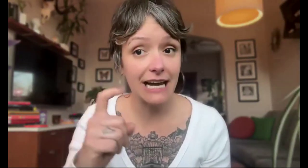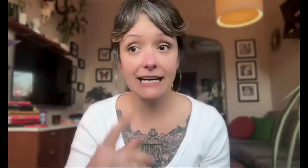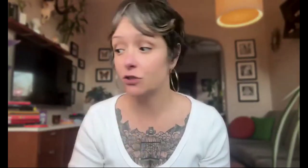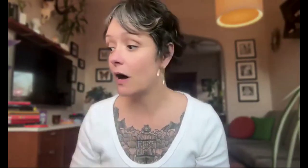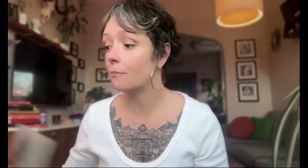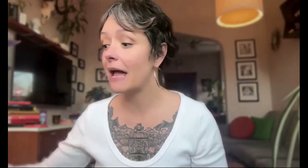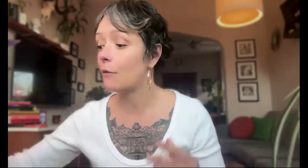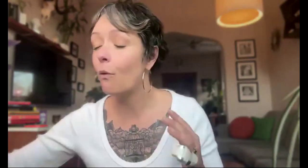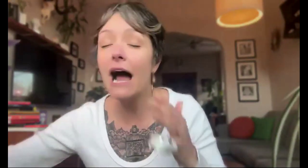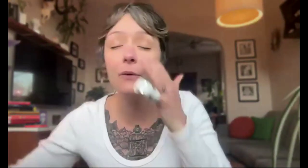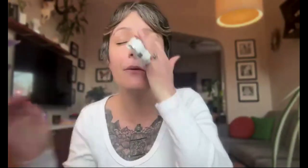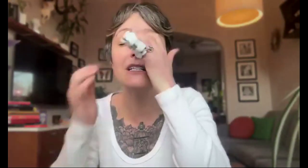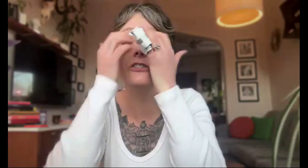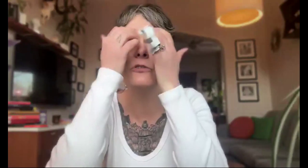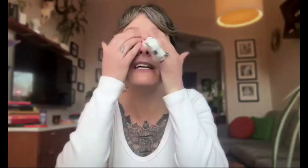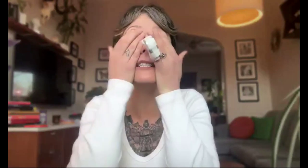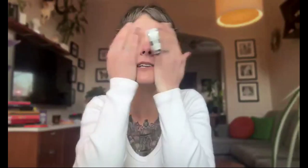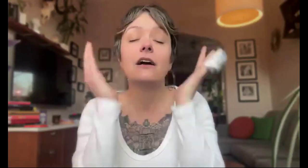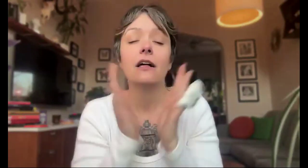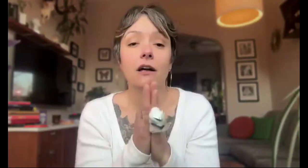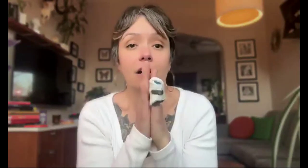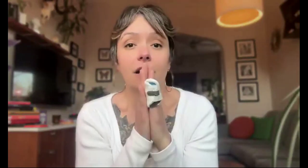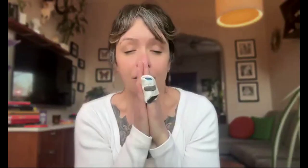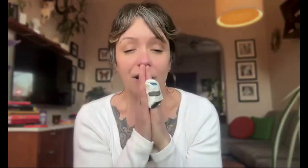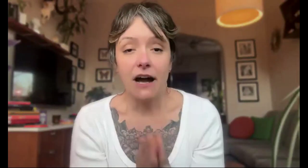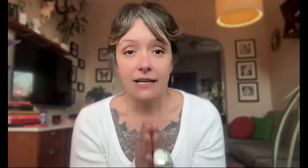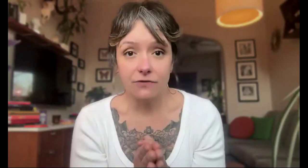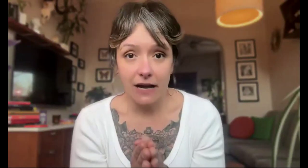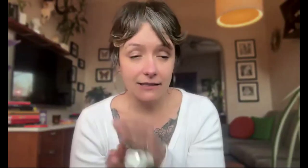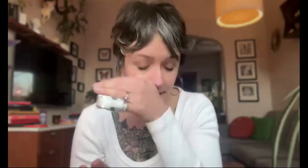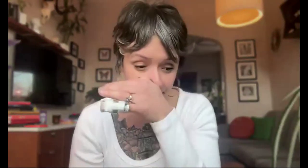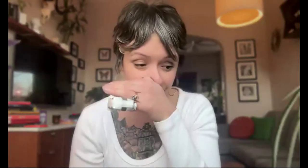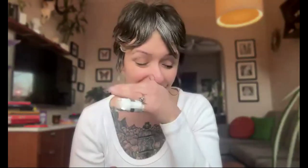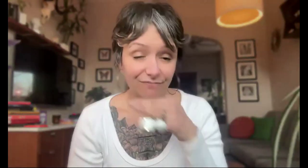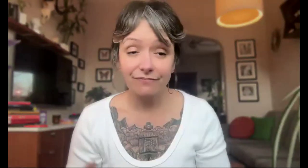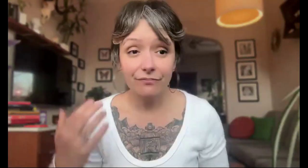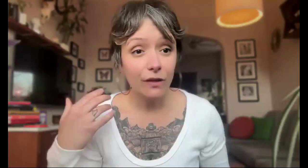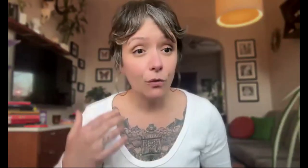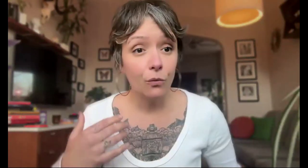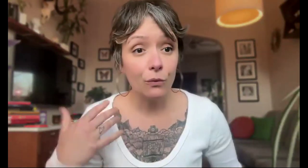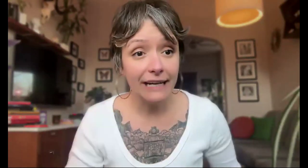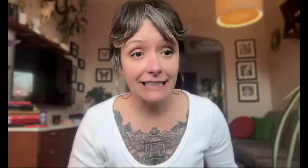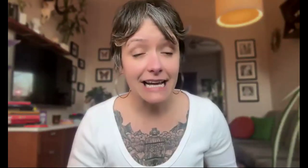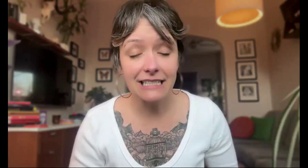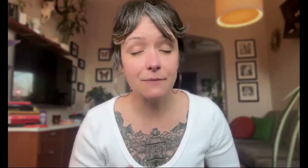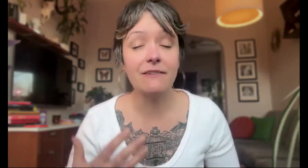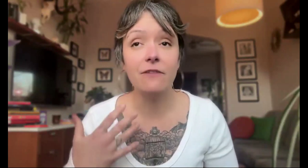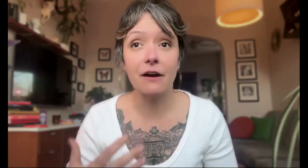sign it as well. And why do we want to do this? Because, friends, reading tends to be very